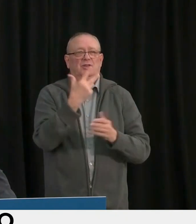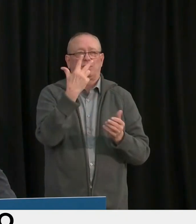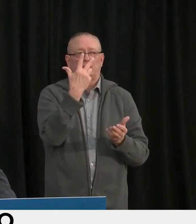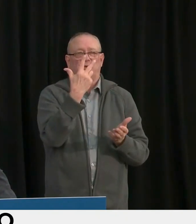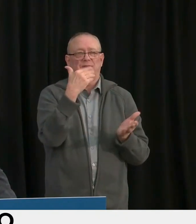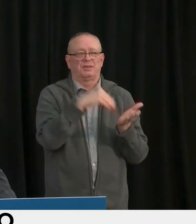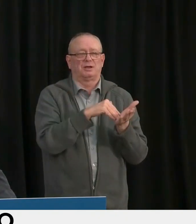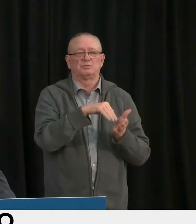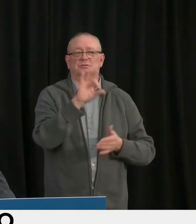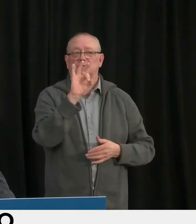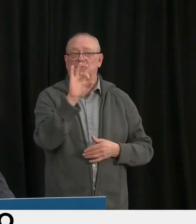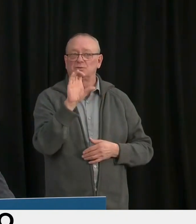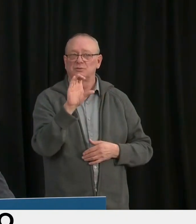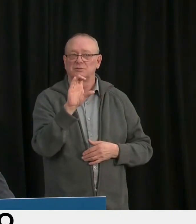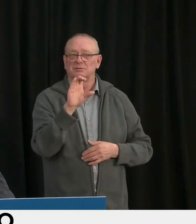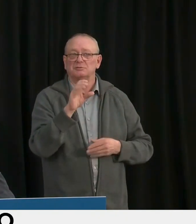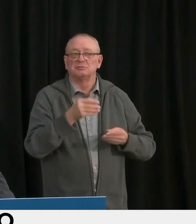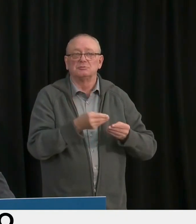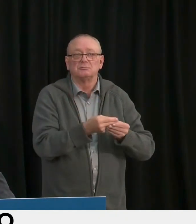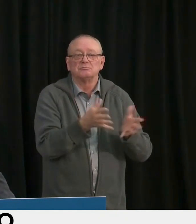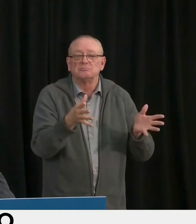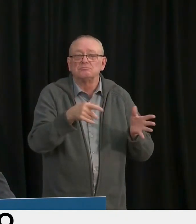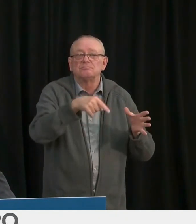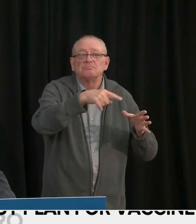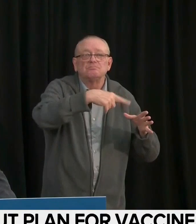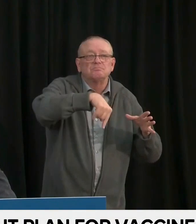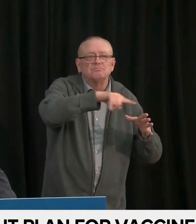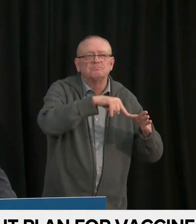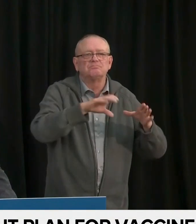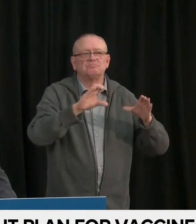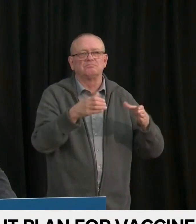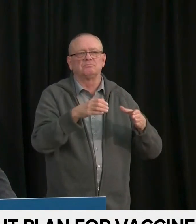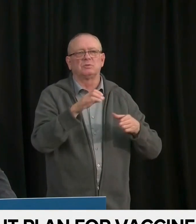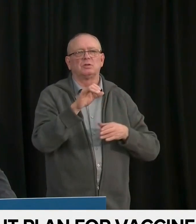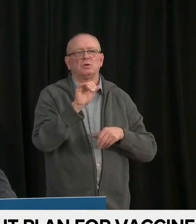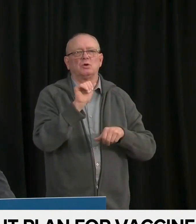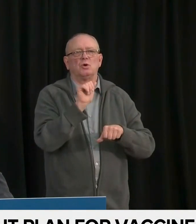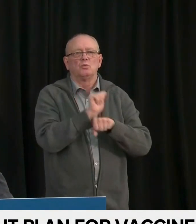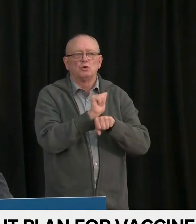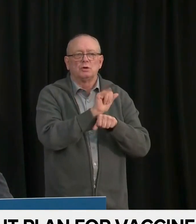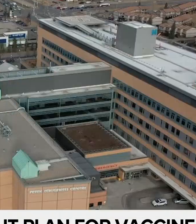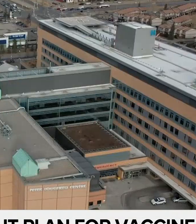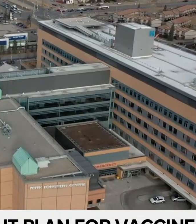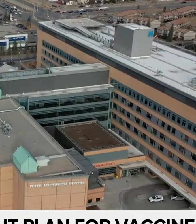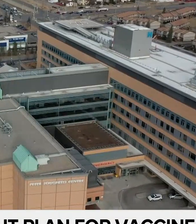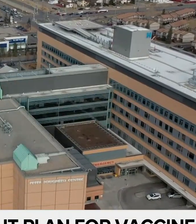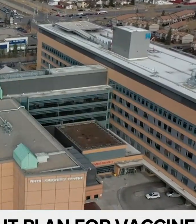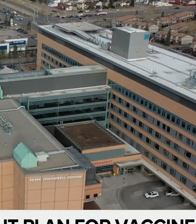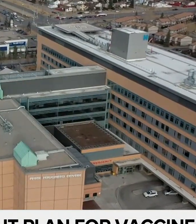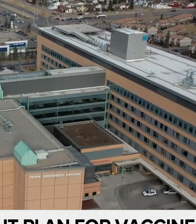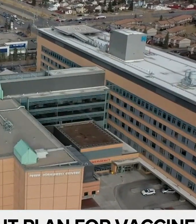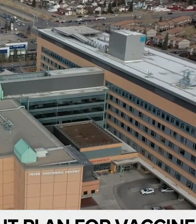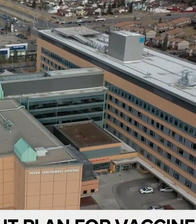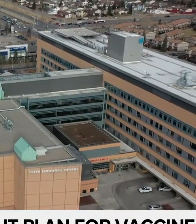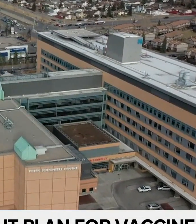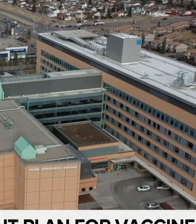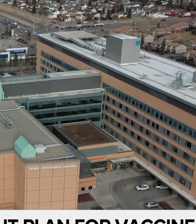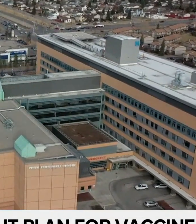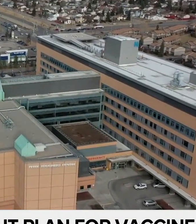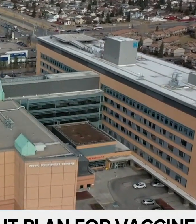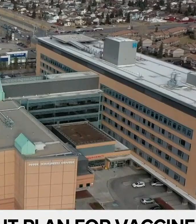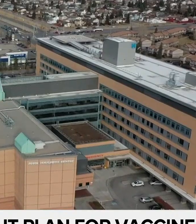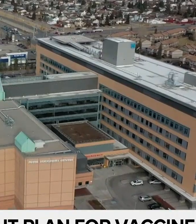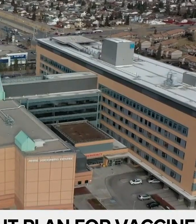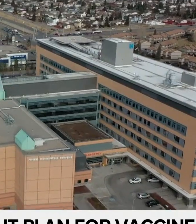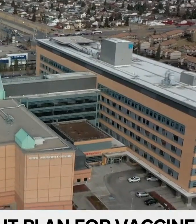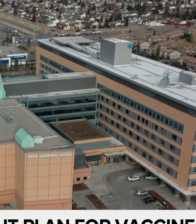therapists, and long-term care workers throughout the province. Shandro says the first healthcare workers to receive the vaccine will be from